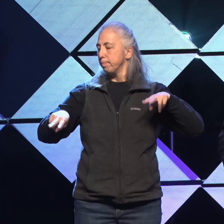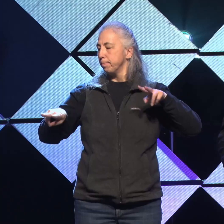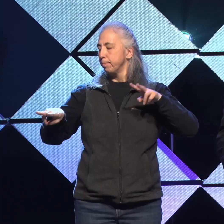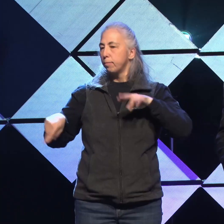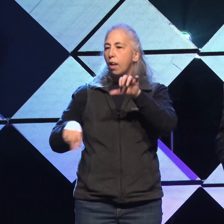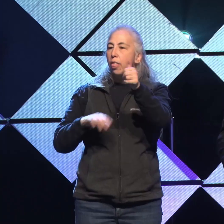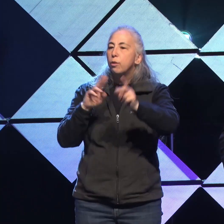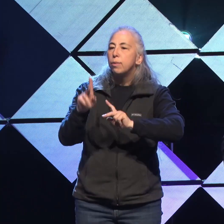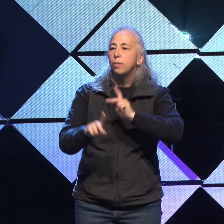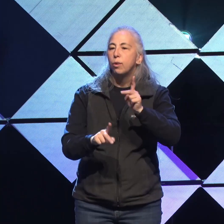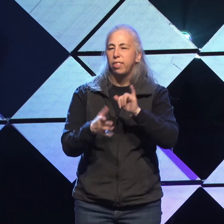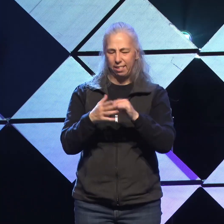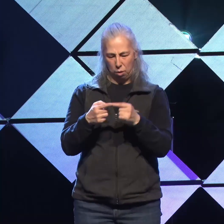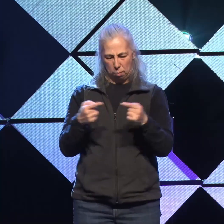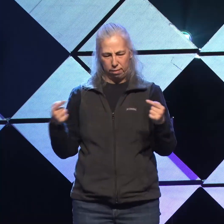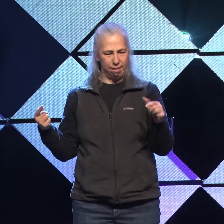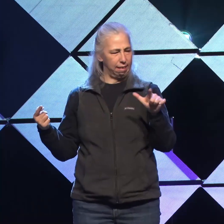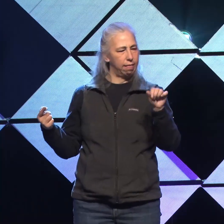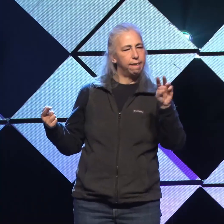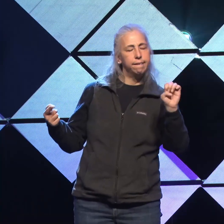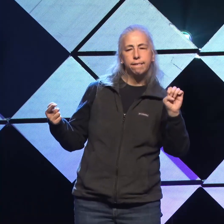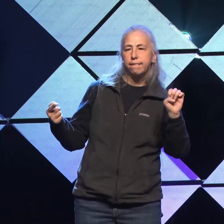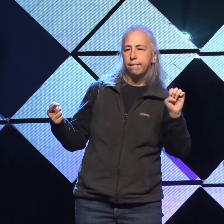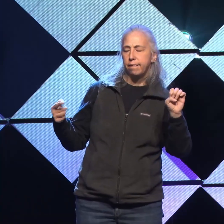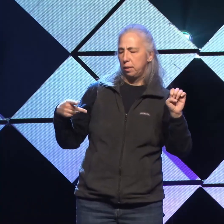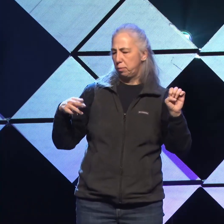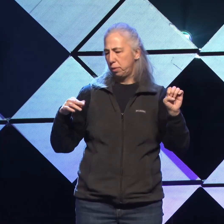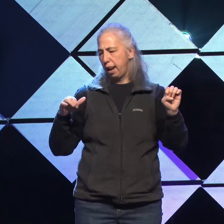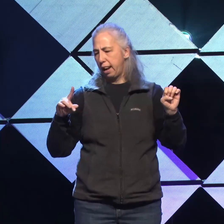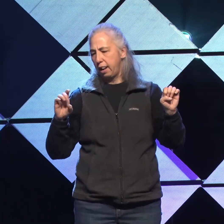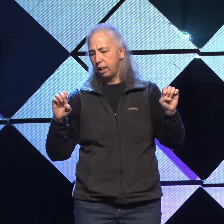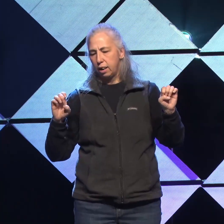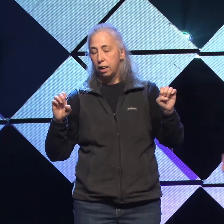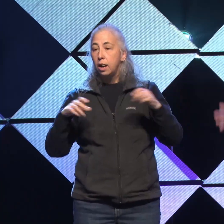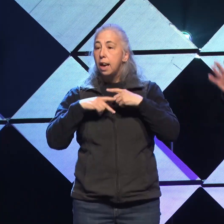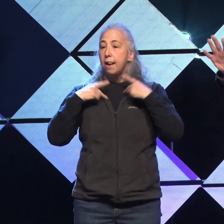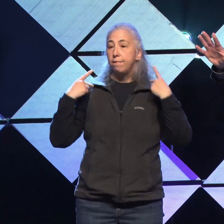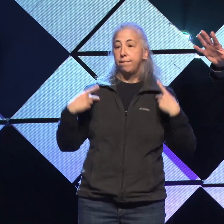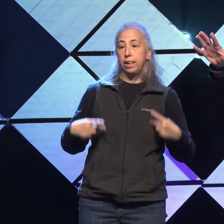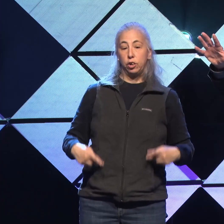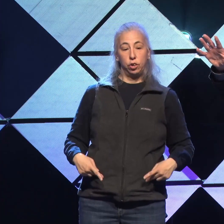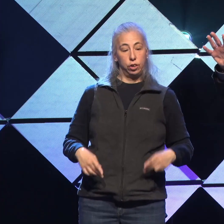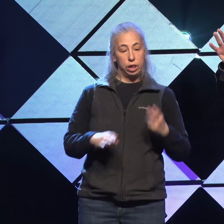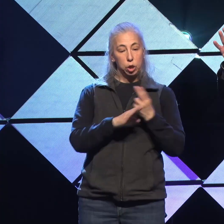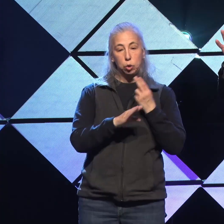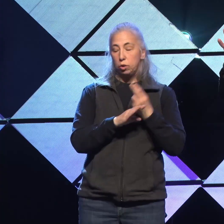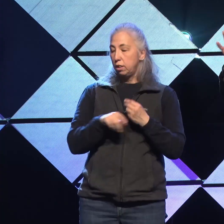That's the opposite of love. And the Pharisee uses this low spiritual